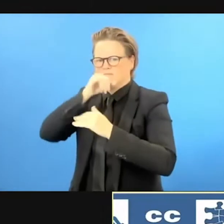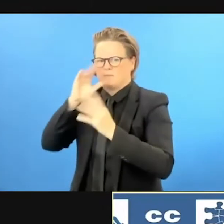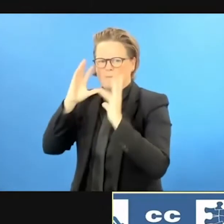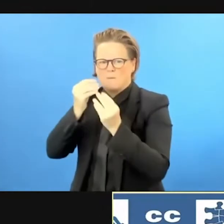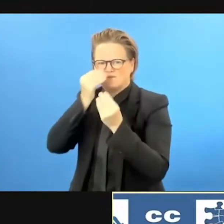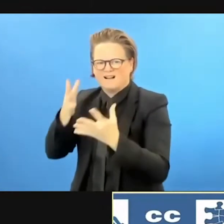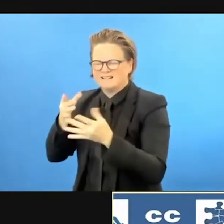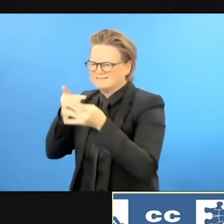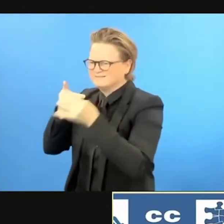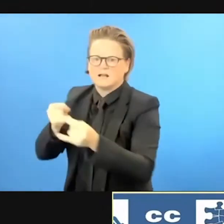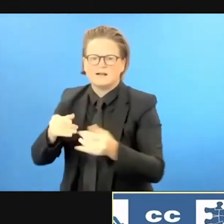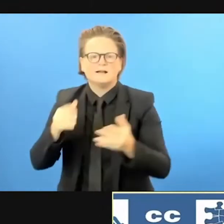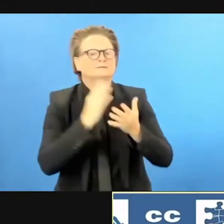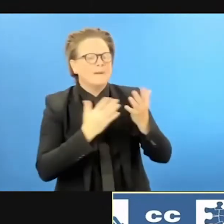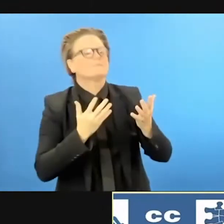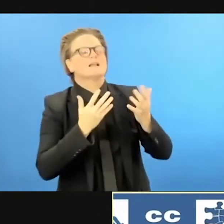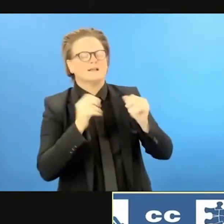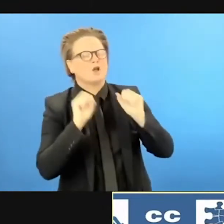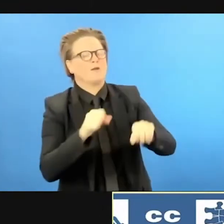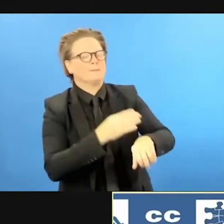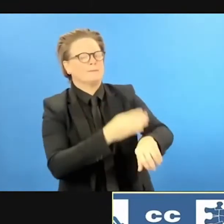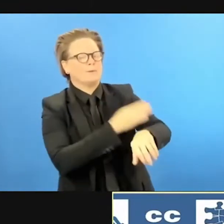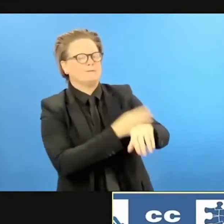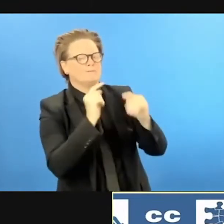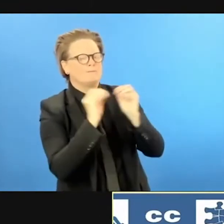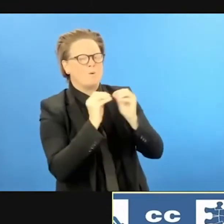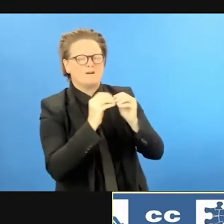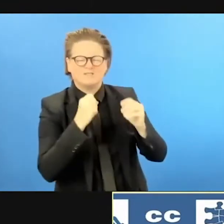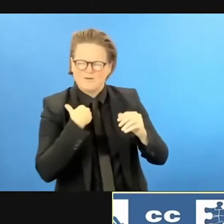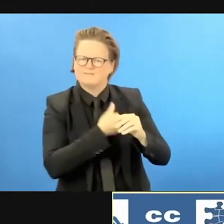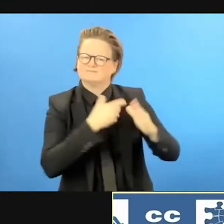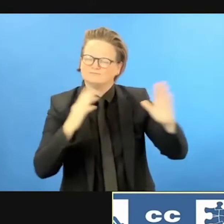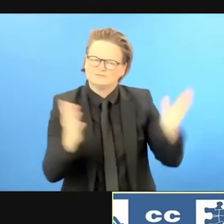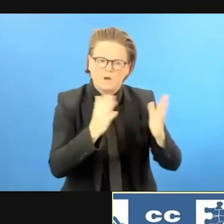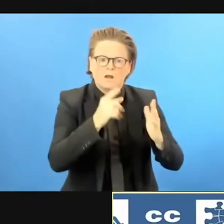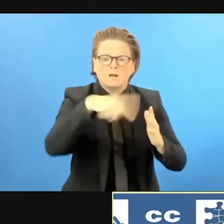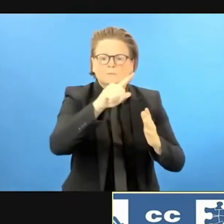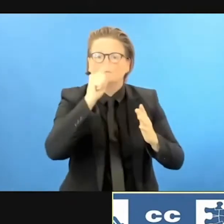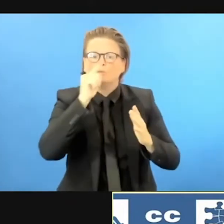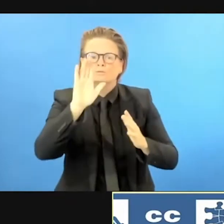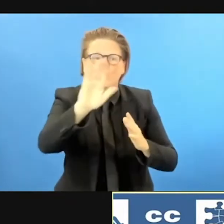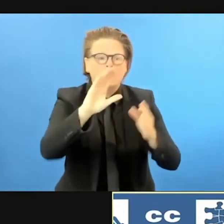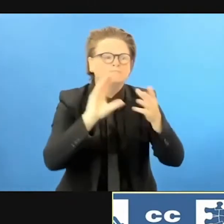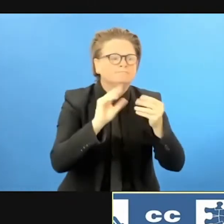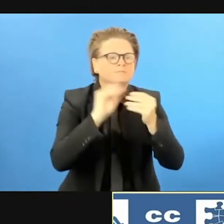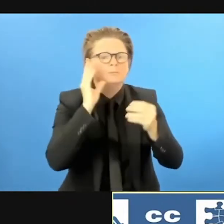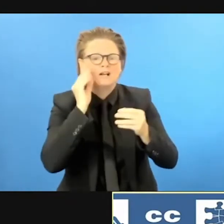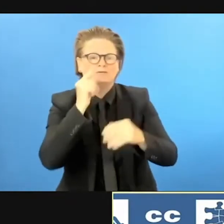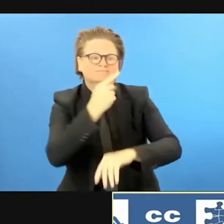So I really want to encourage folks, if there is something that you are concerned about that you're not